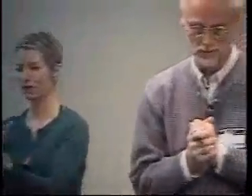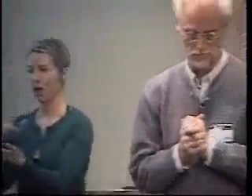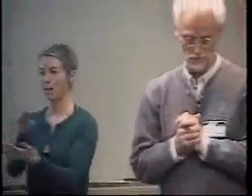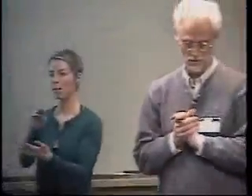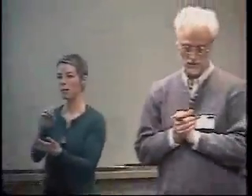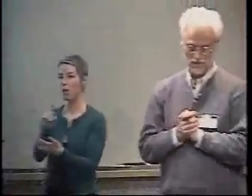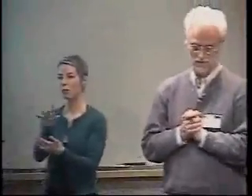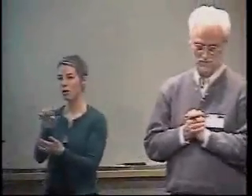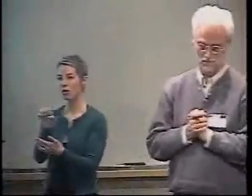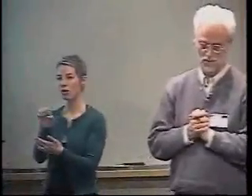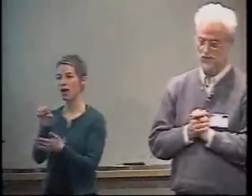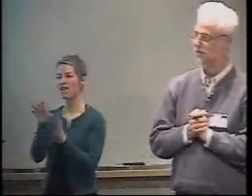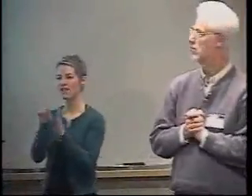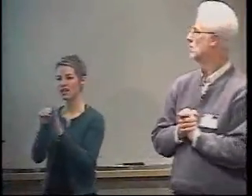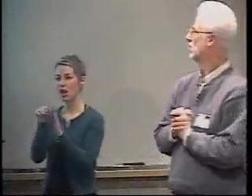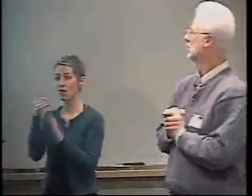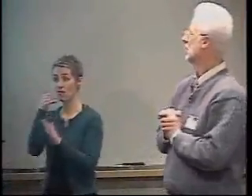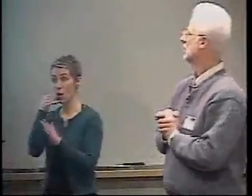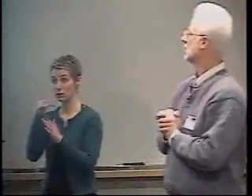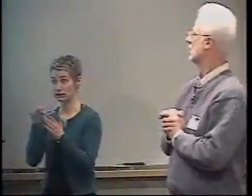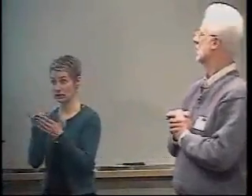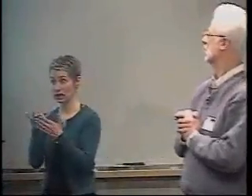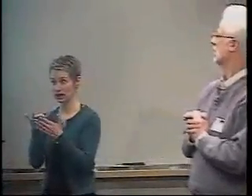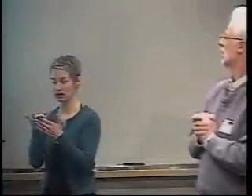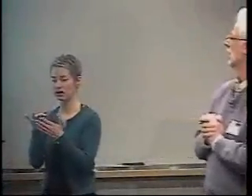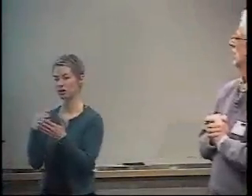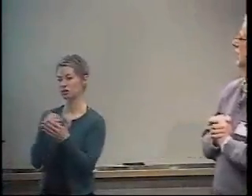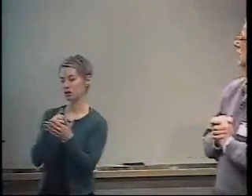mobile video phone study, where we looked at